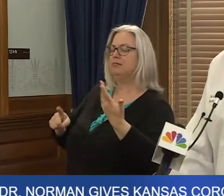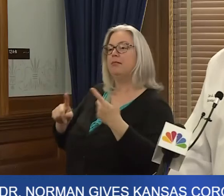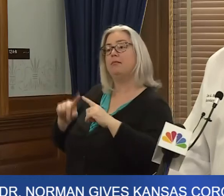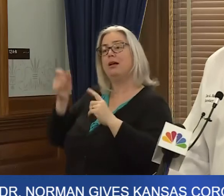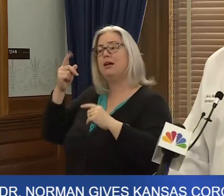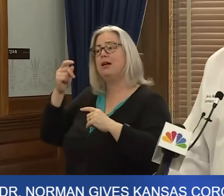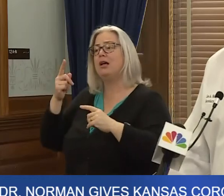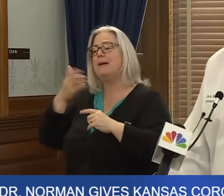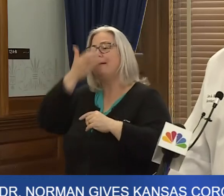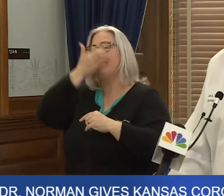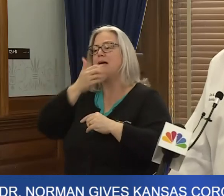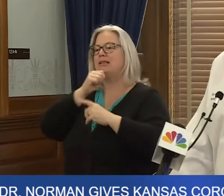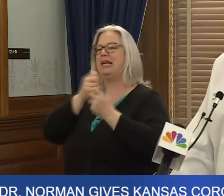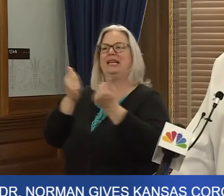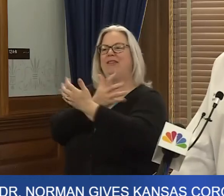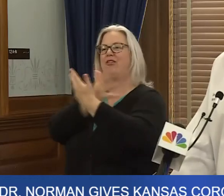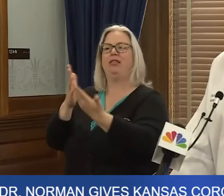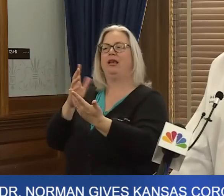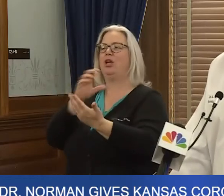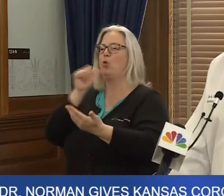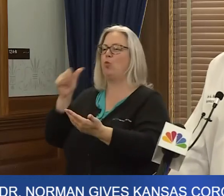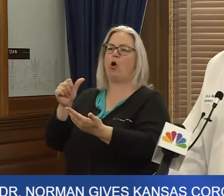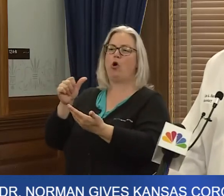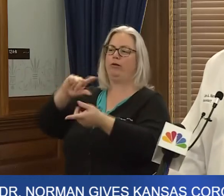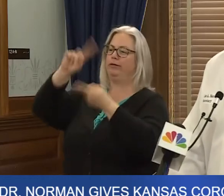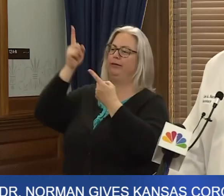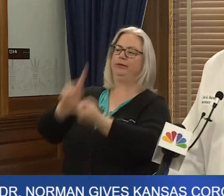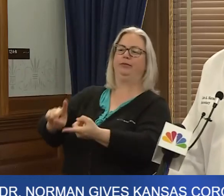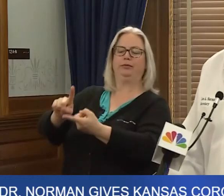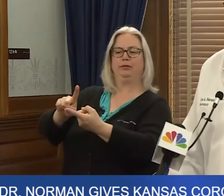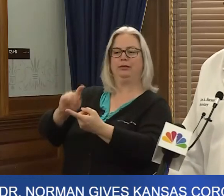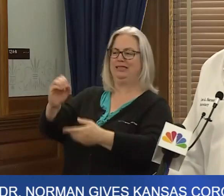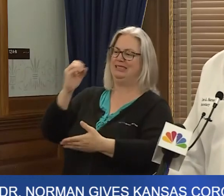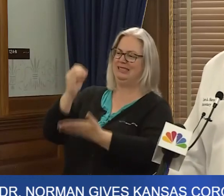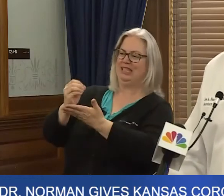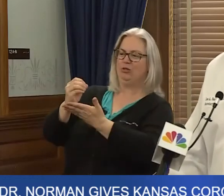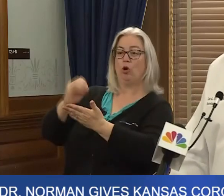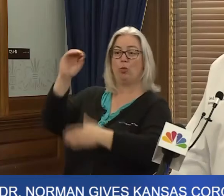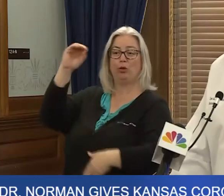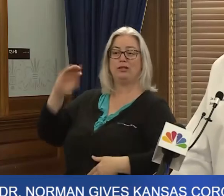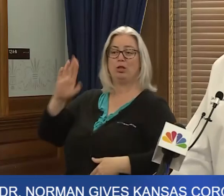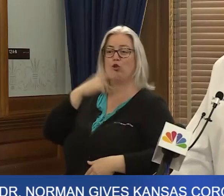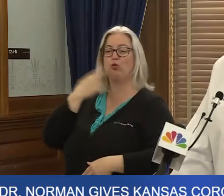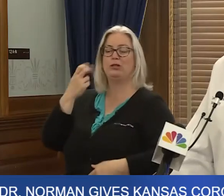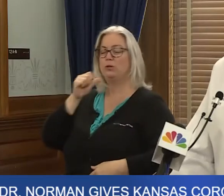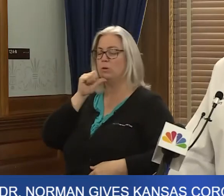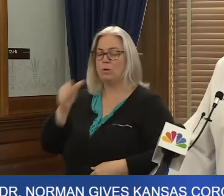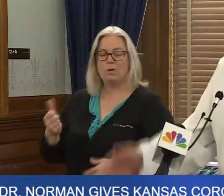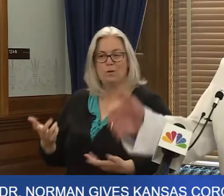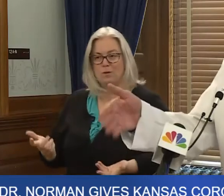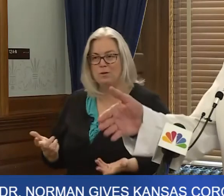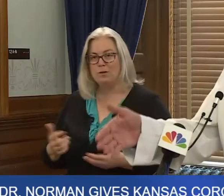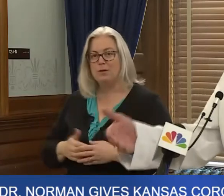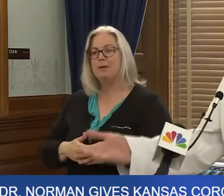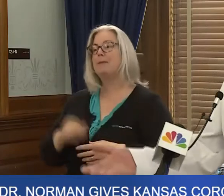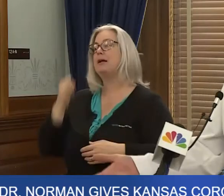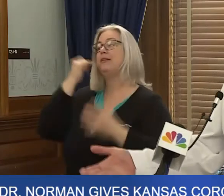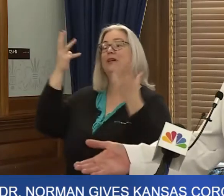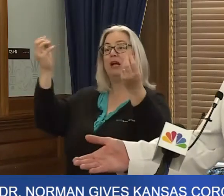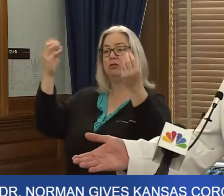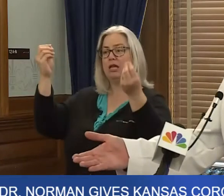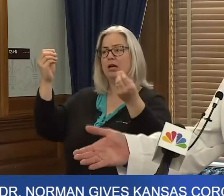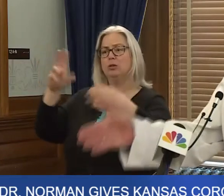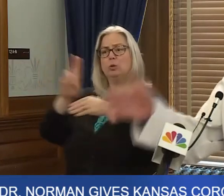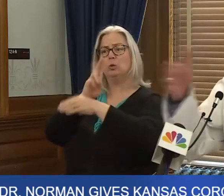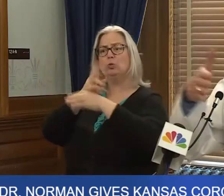not everything in the world. It won't mitigate to 0% the risk. When you're outside, have a